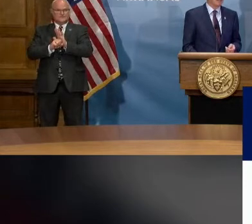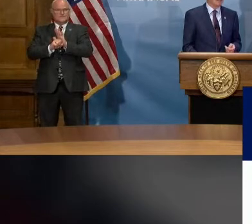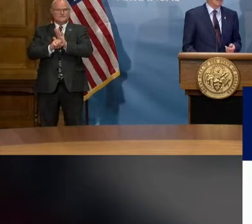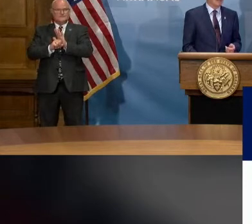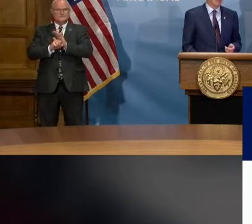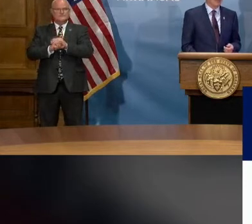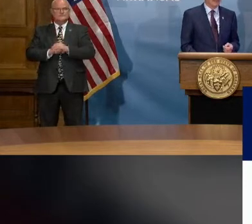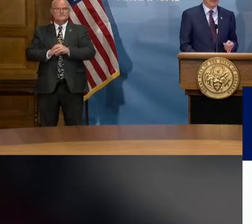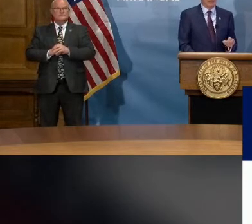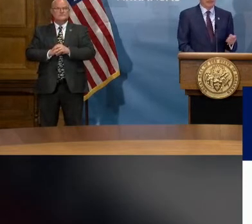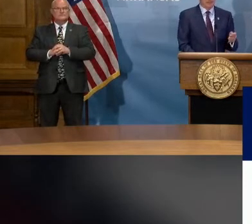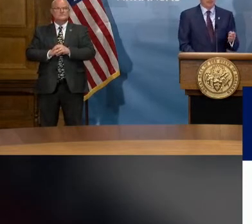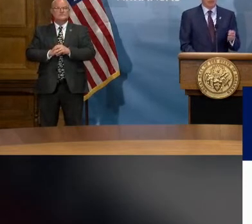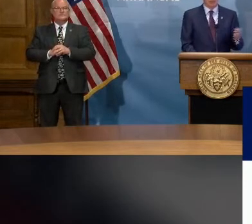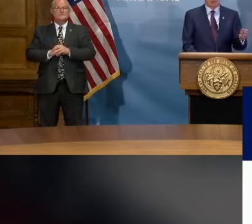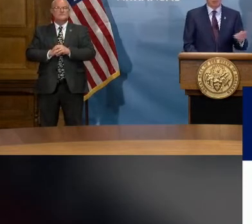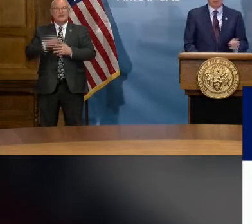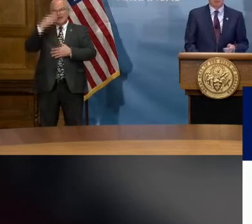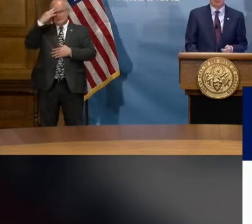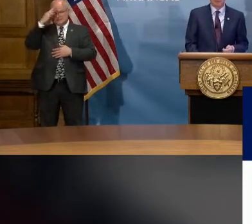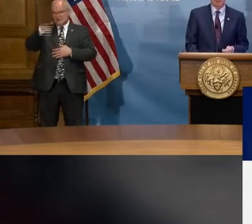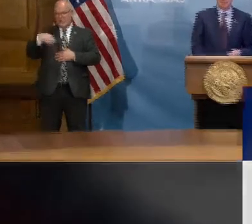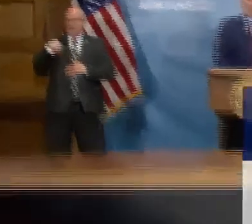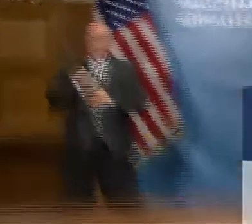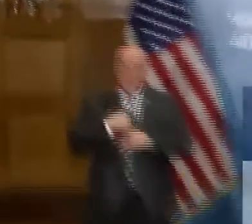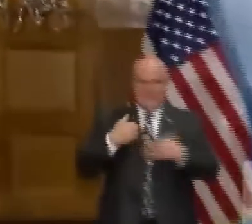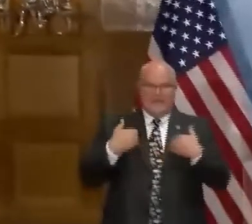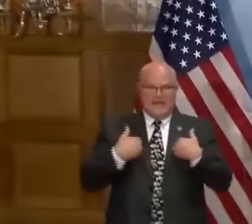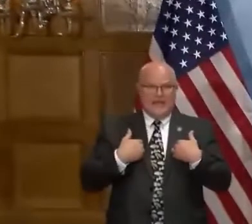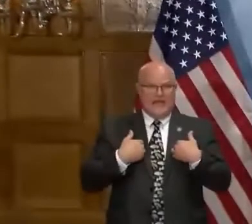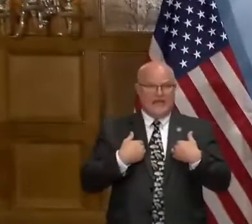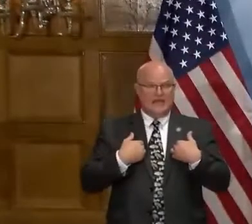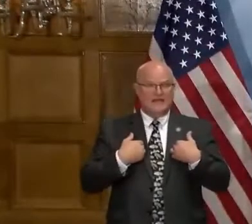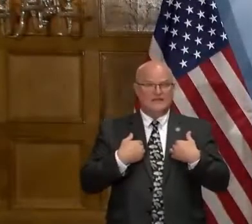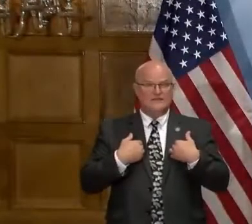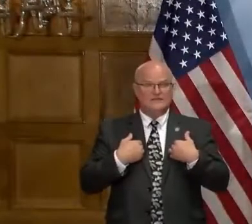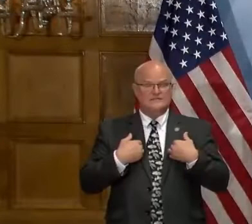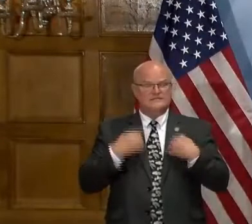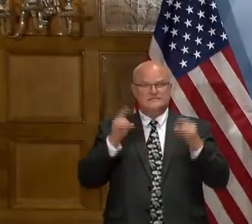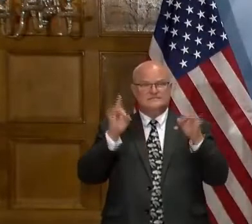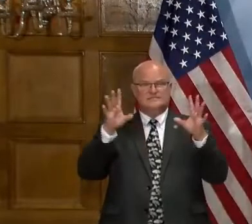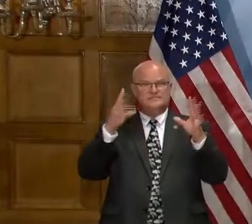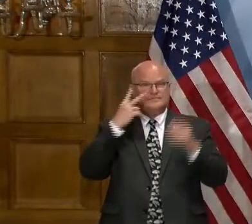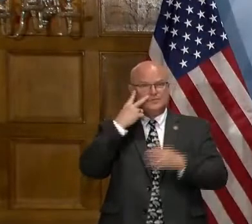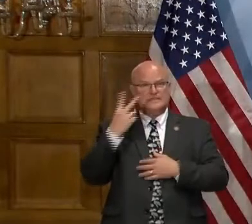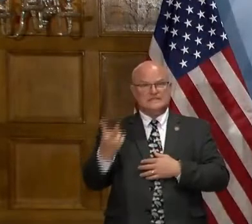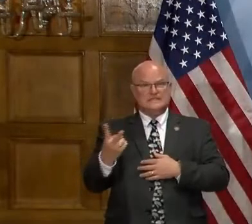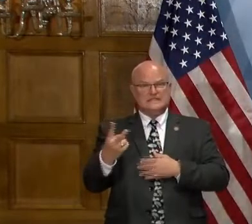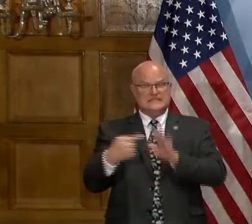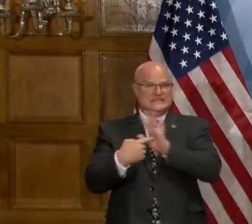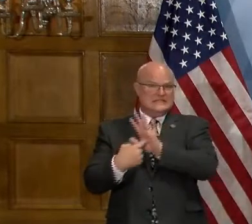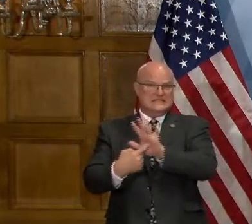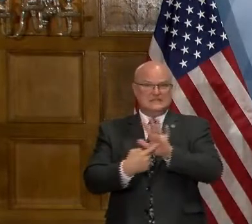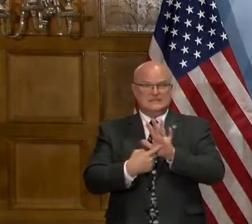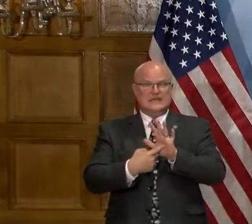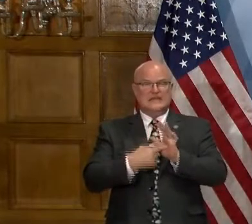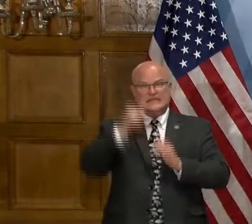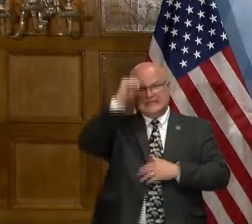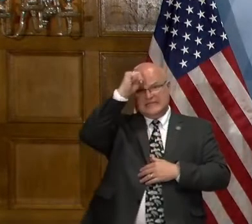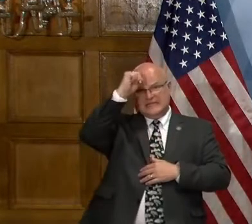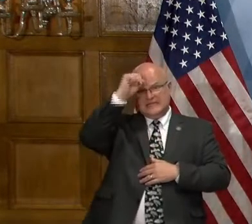finally, we have, as you know, a real tragedy that we see displayed in